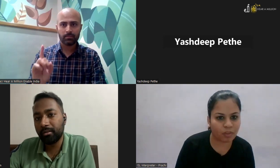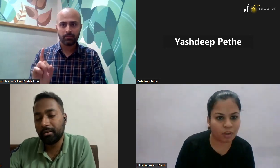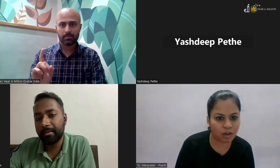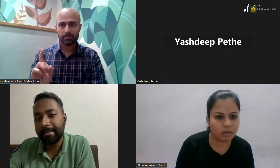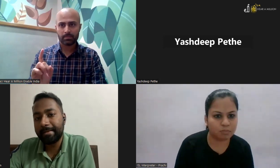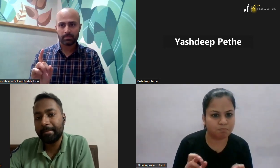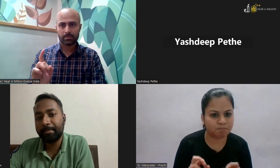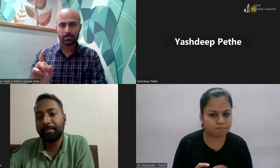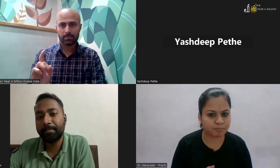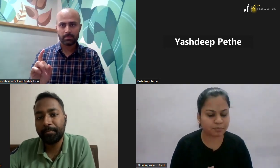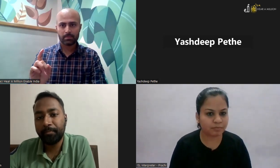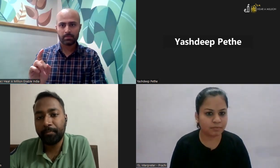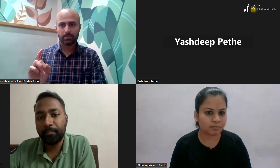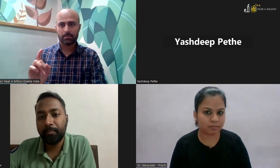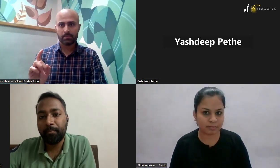Okay.